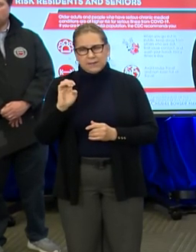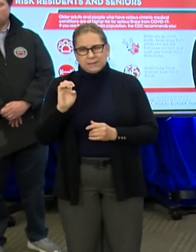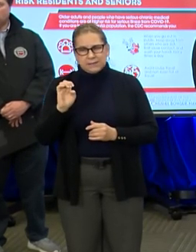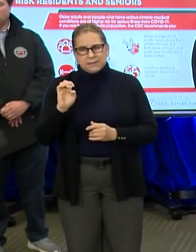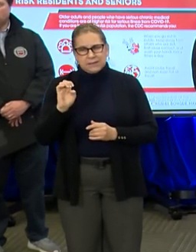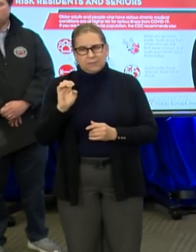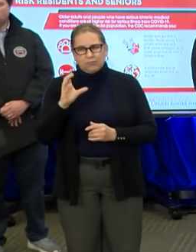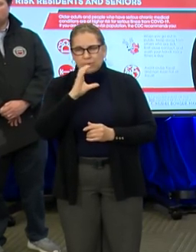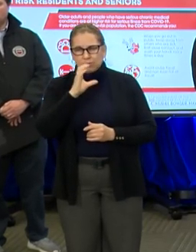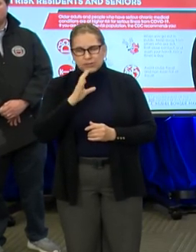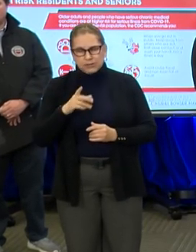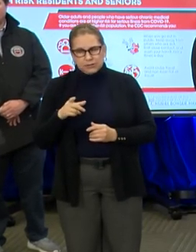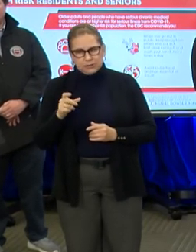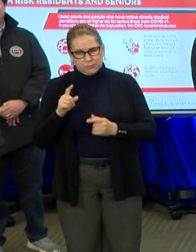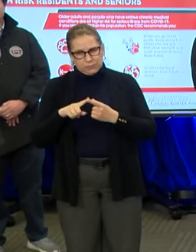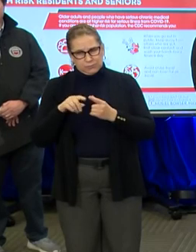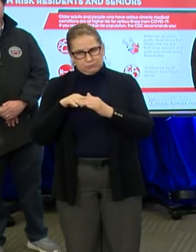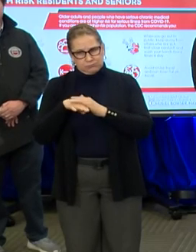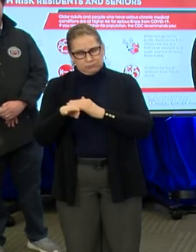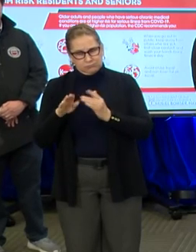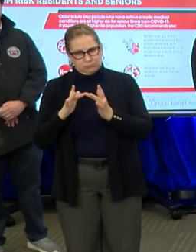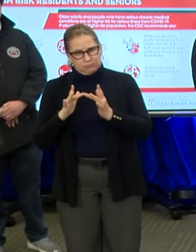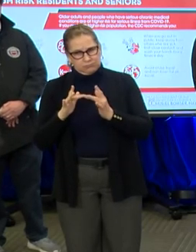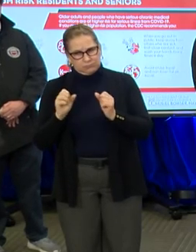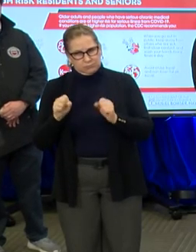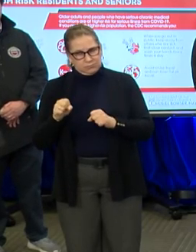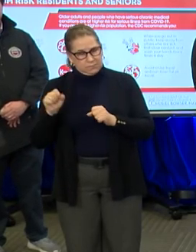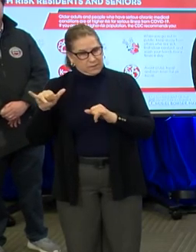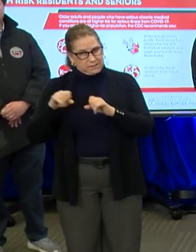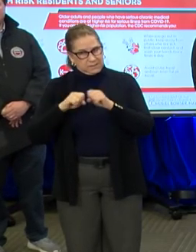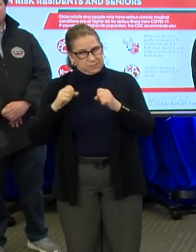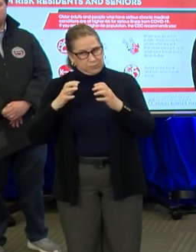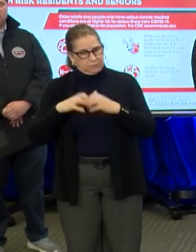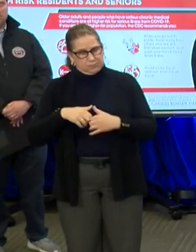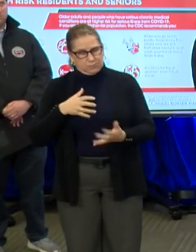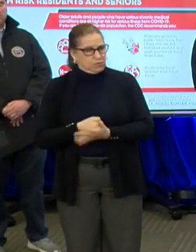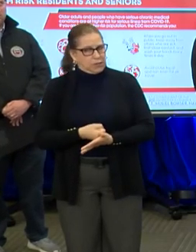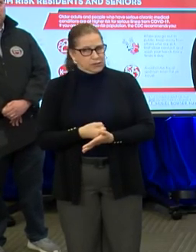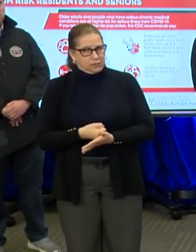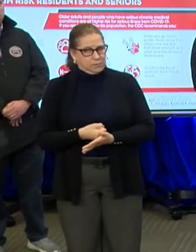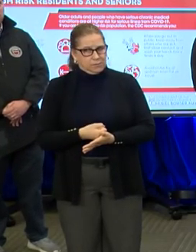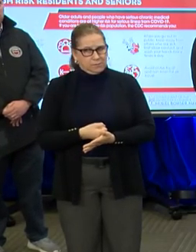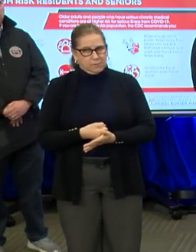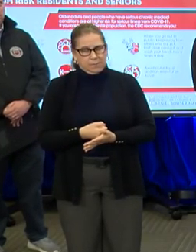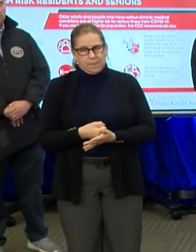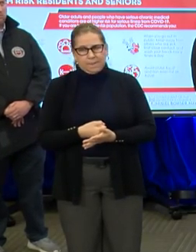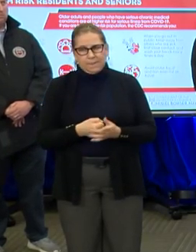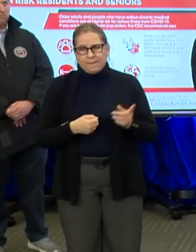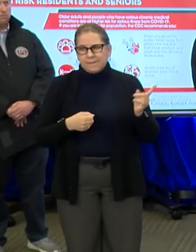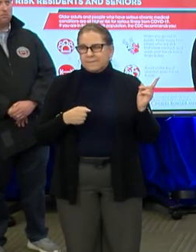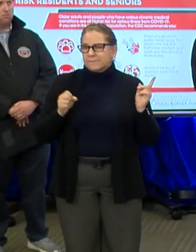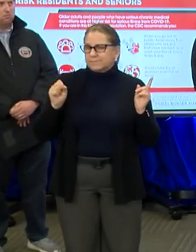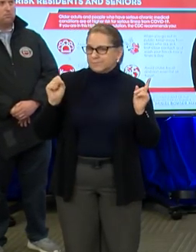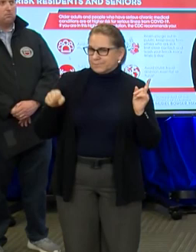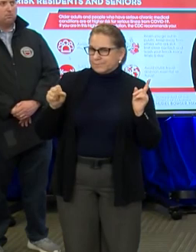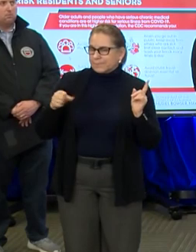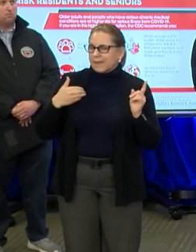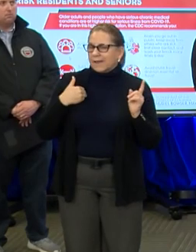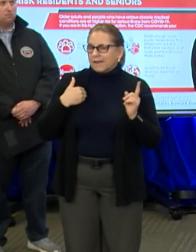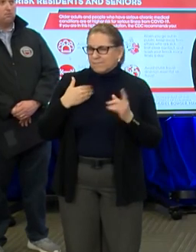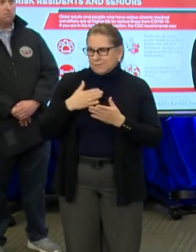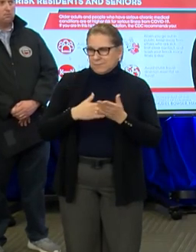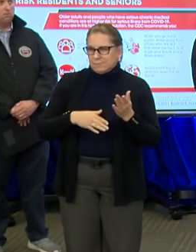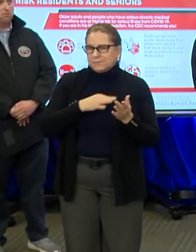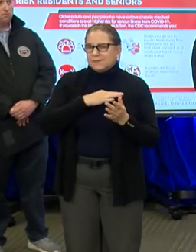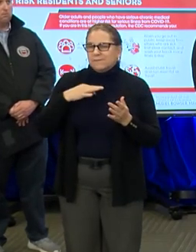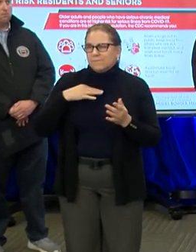assessment of the situation at Employment Services these days? Well, we have some very dedicated personnel who are working